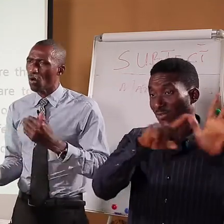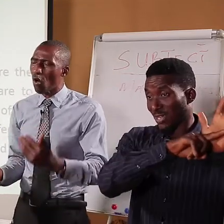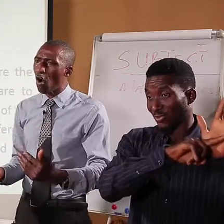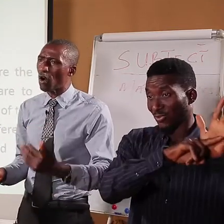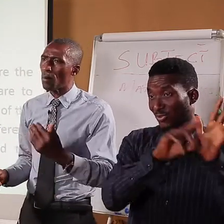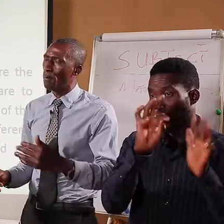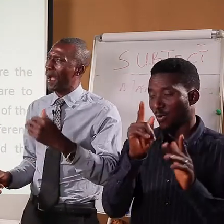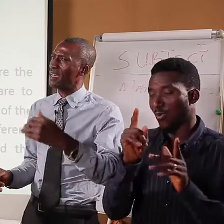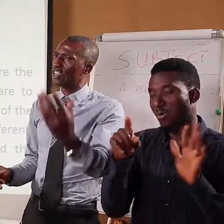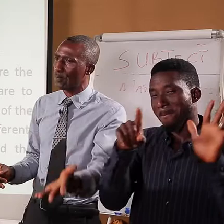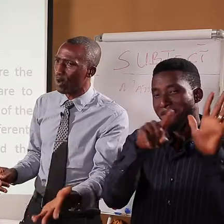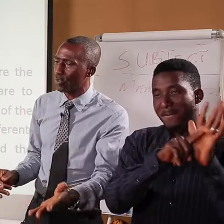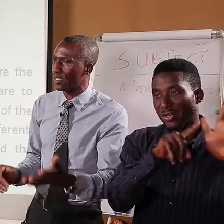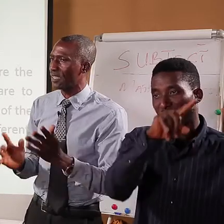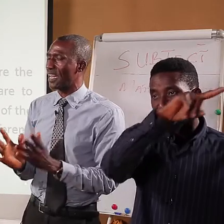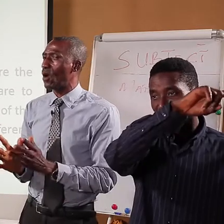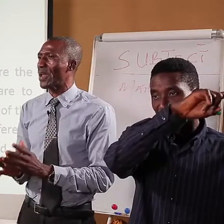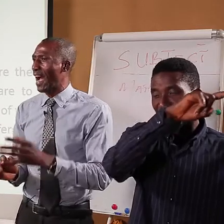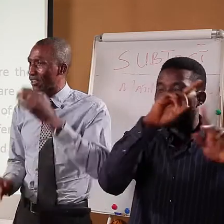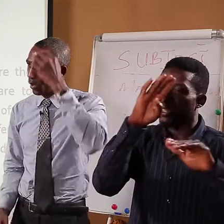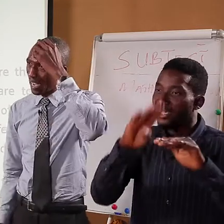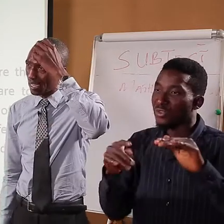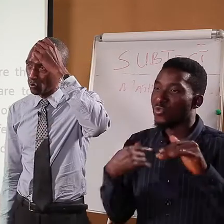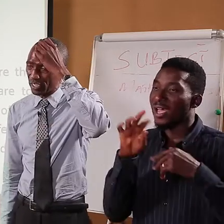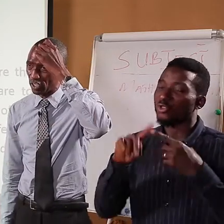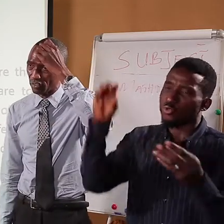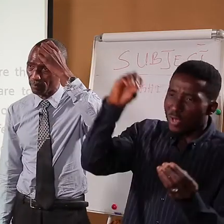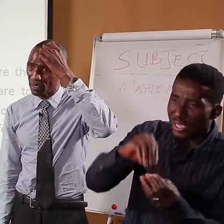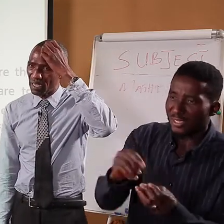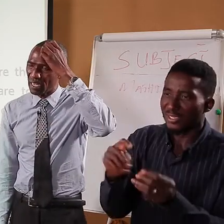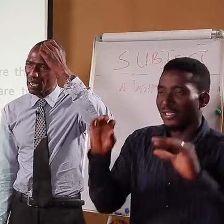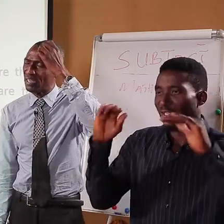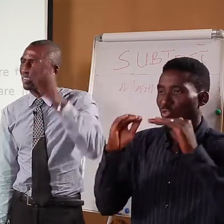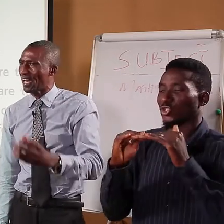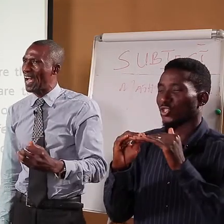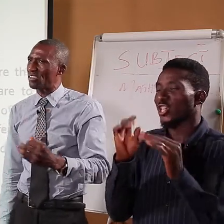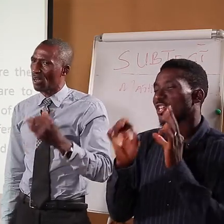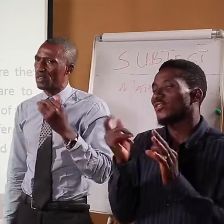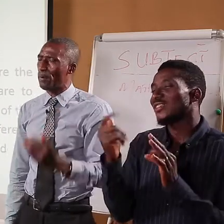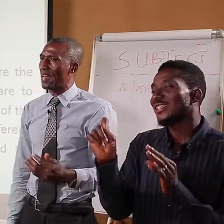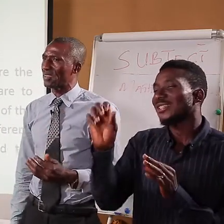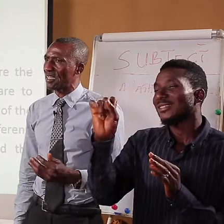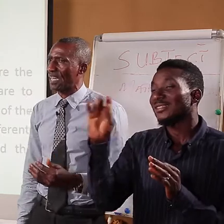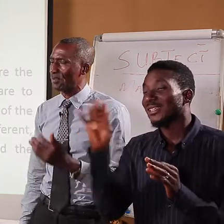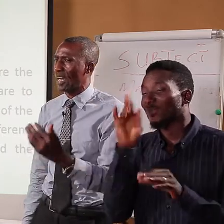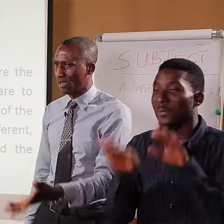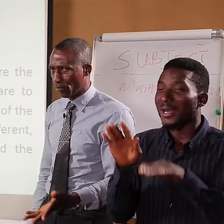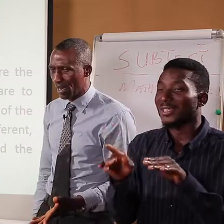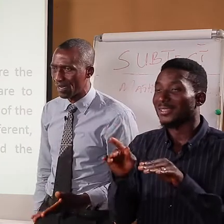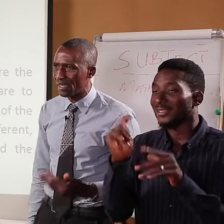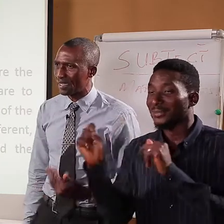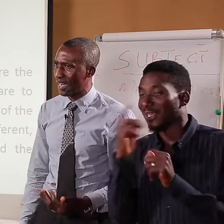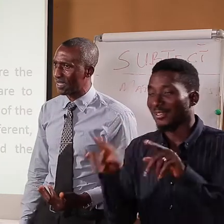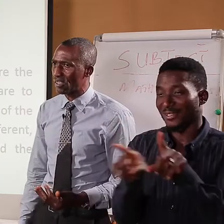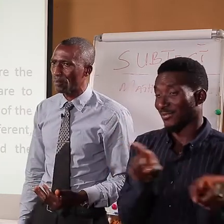minus or minus plus, then we are to add the equations. If the signs of the balancing terms are